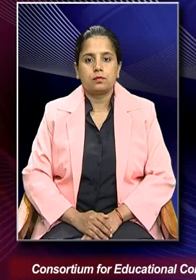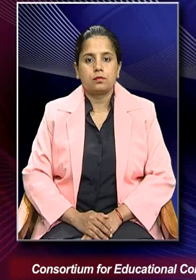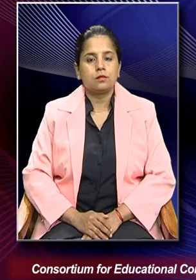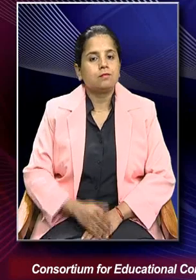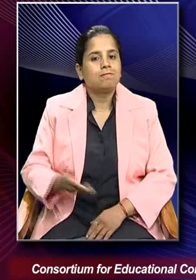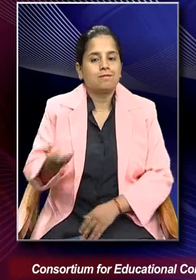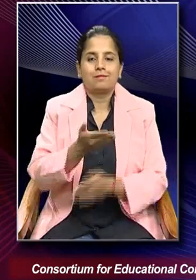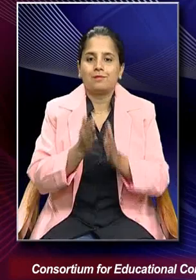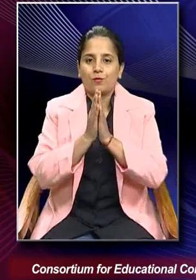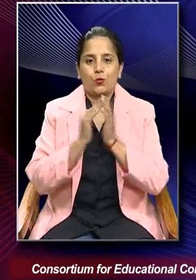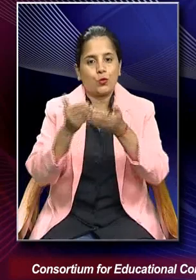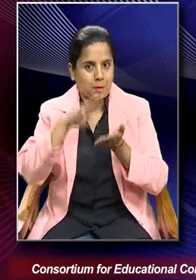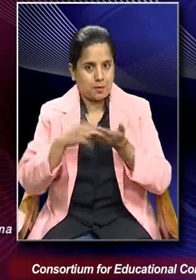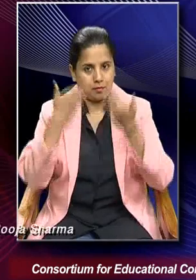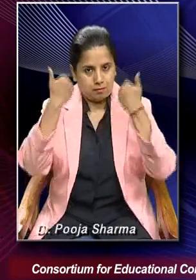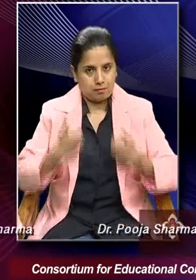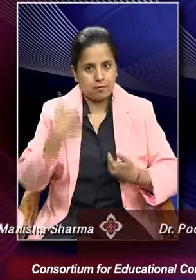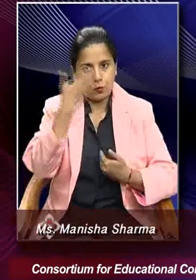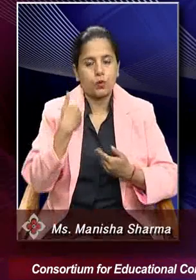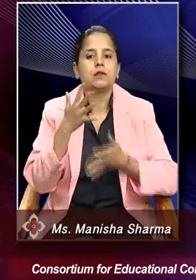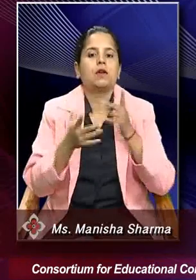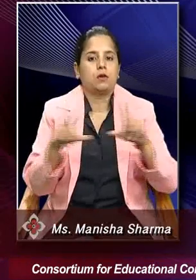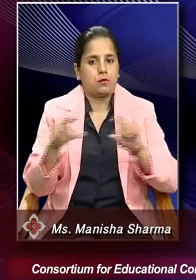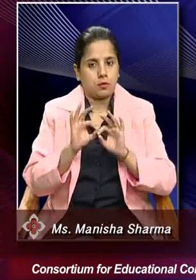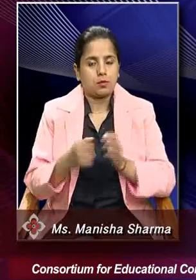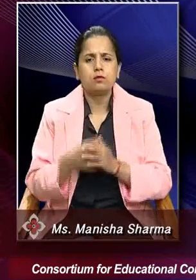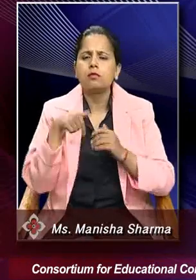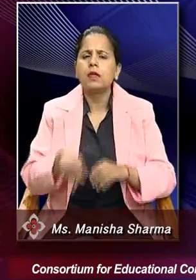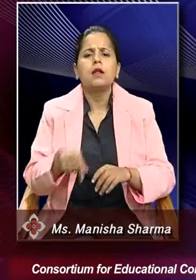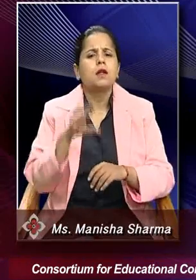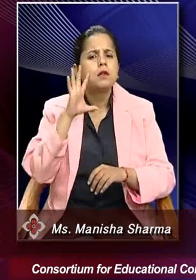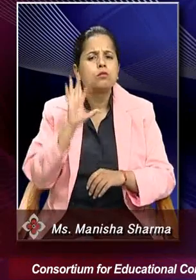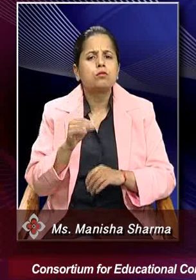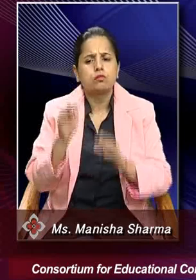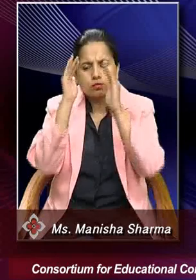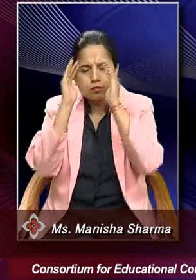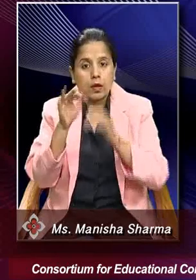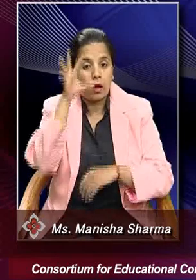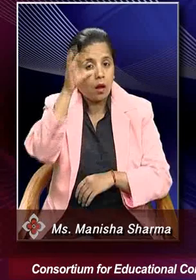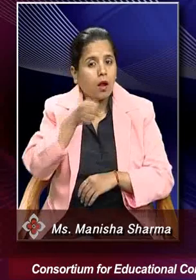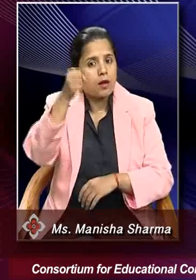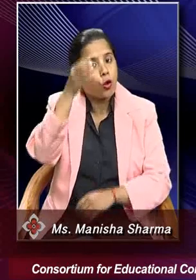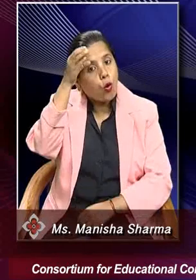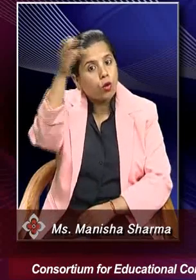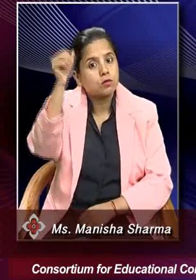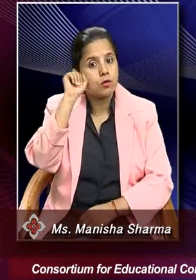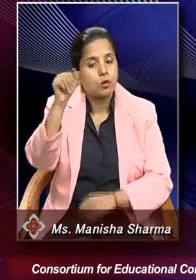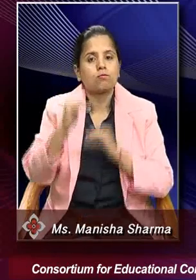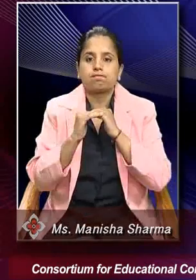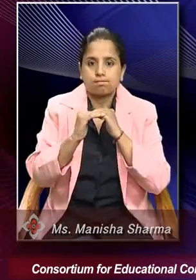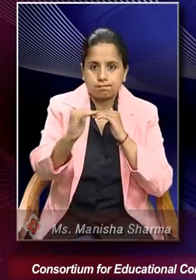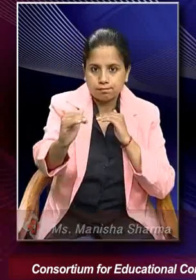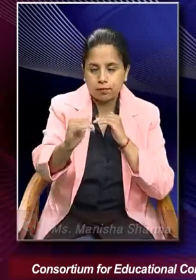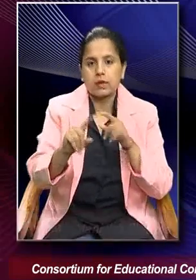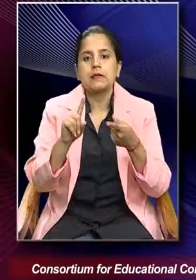Very warm greetings, everyone. Now, this section is specially dedicated to Gandhian concepts of sustainability